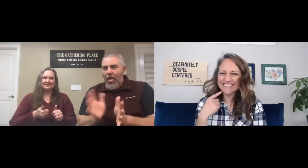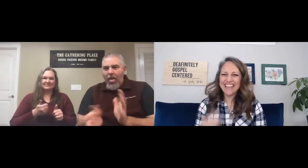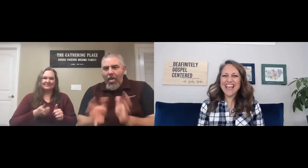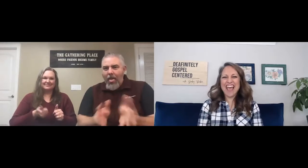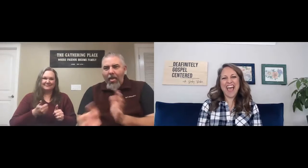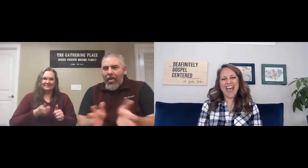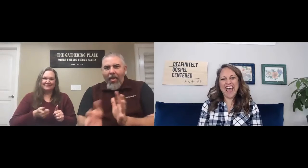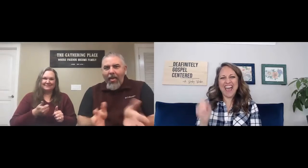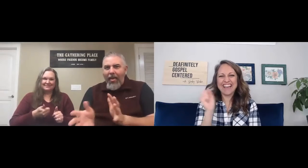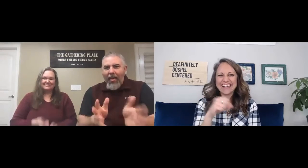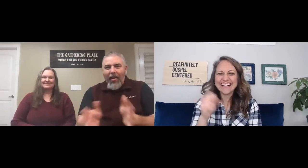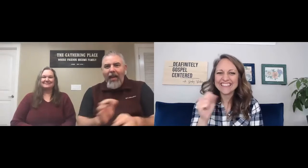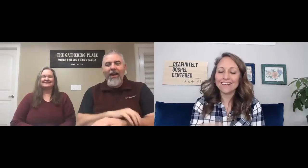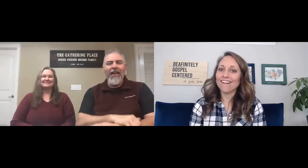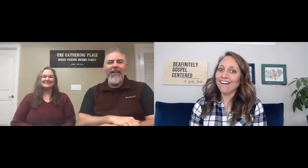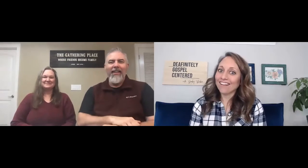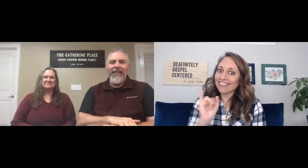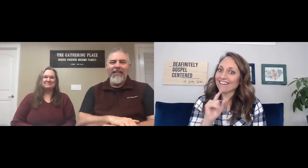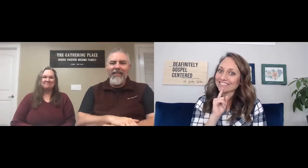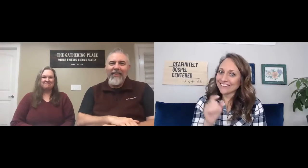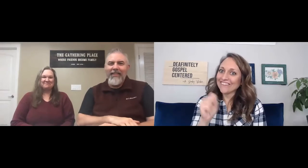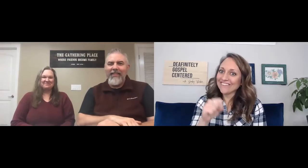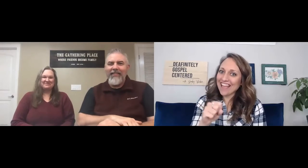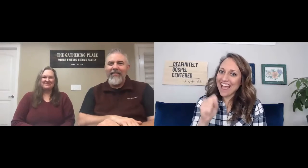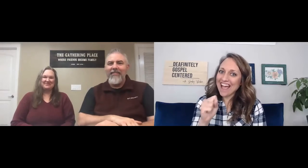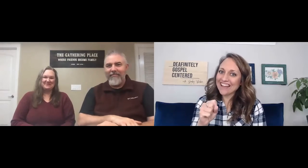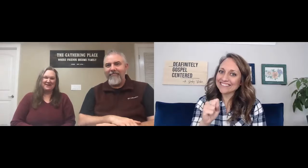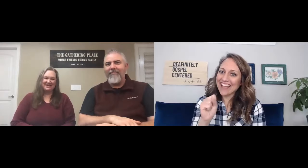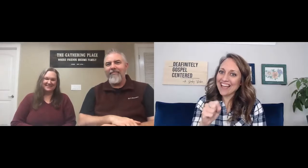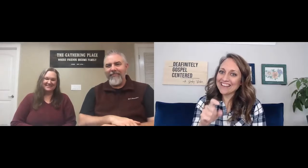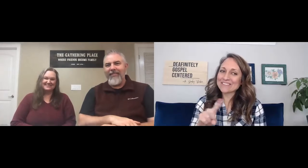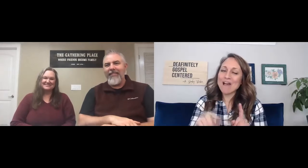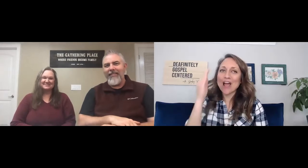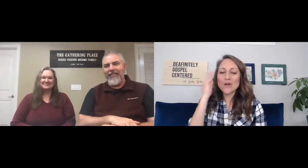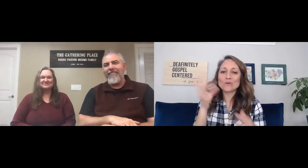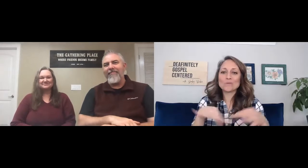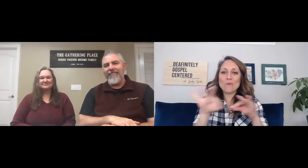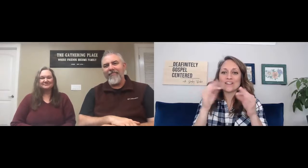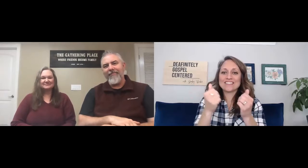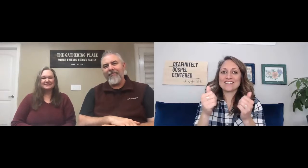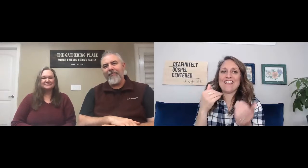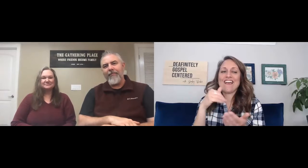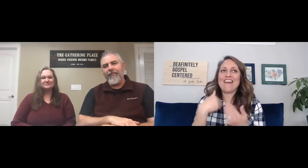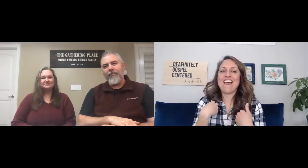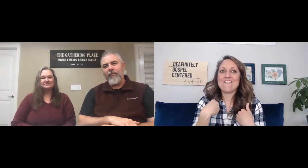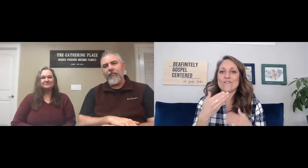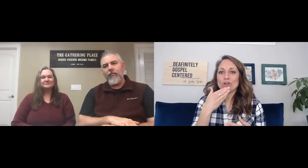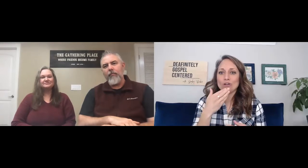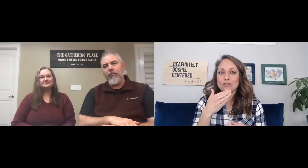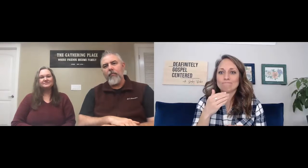miss those days? Running around, taking care of them. It's just a lot. That's true. Yeah. But I know it's important to have a good foundation with the